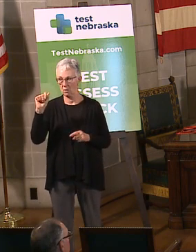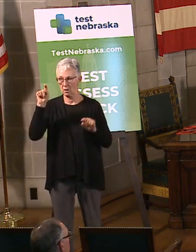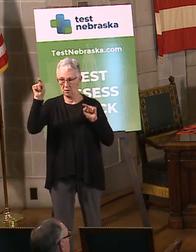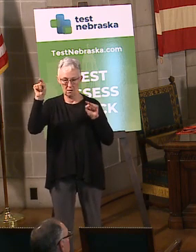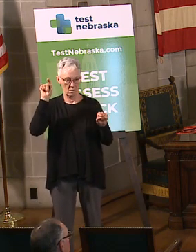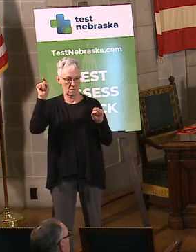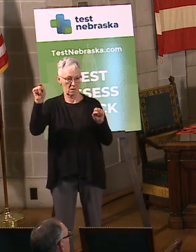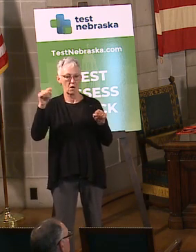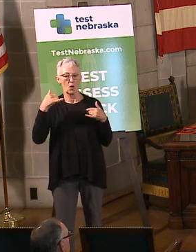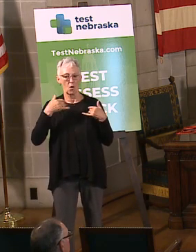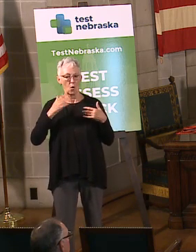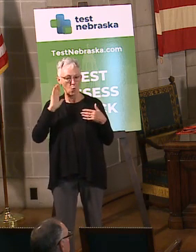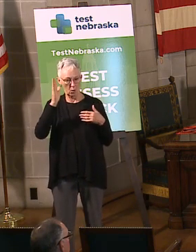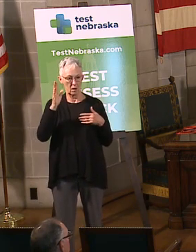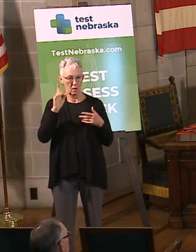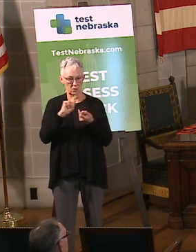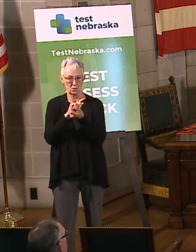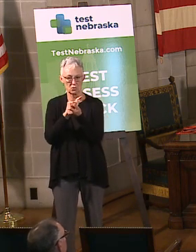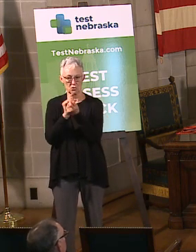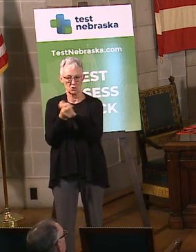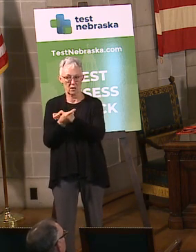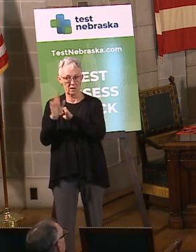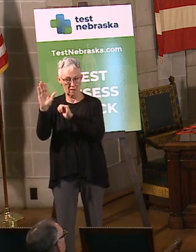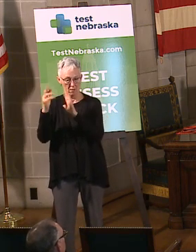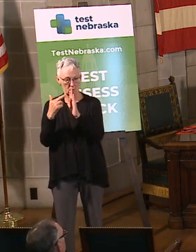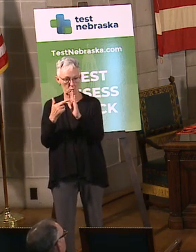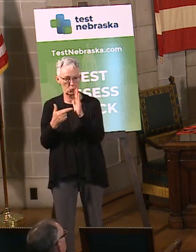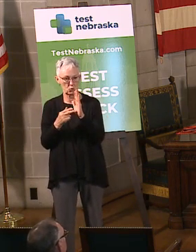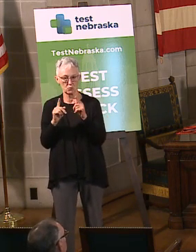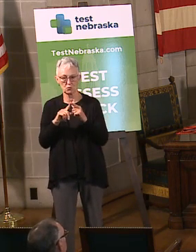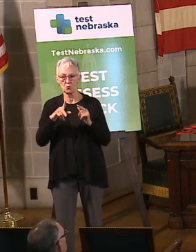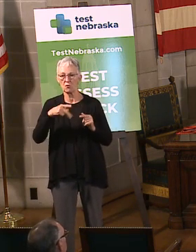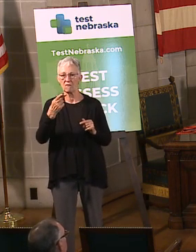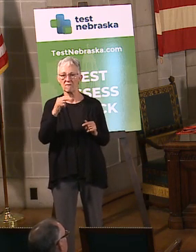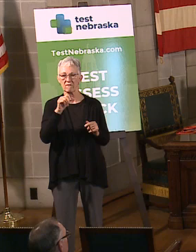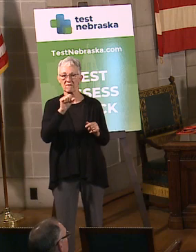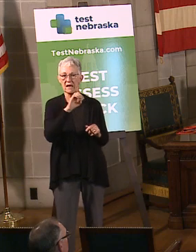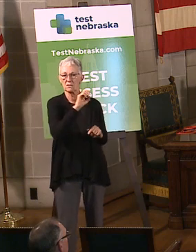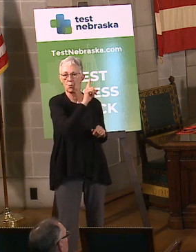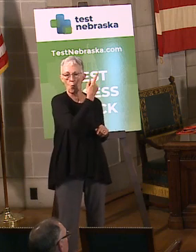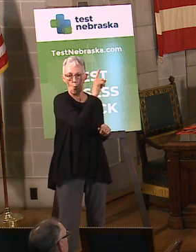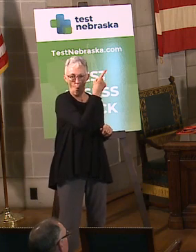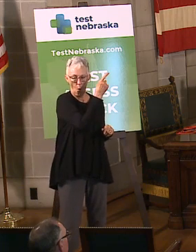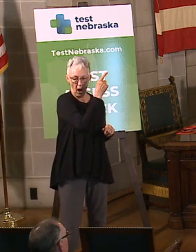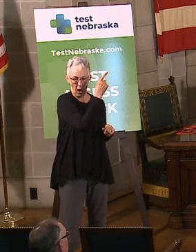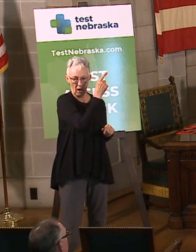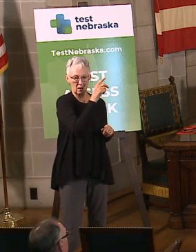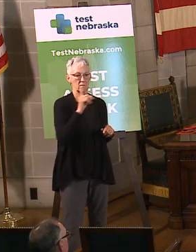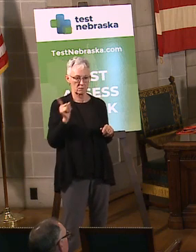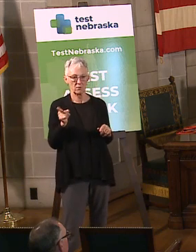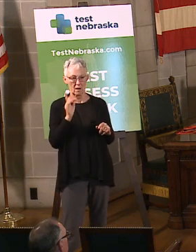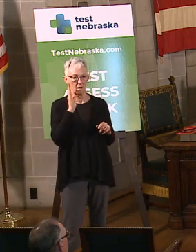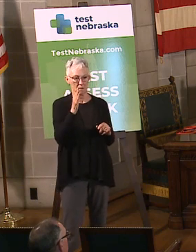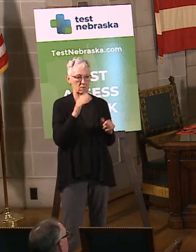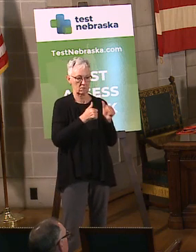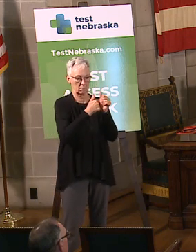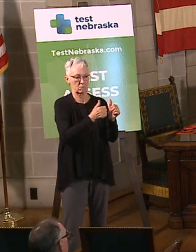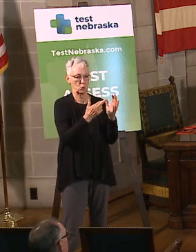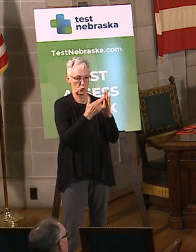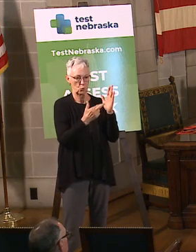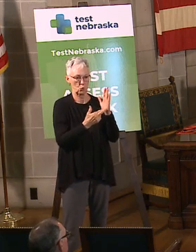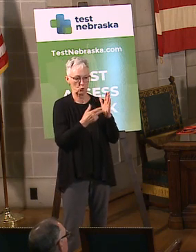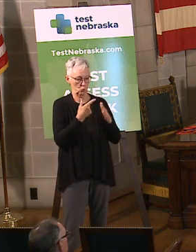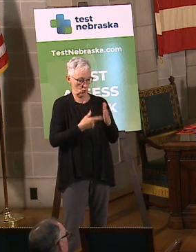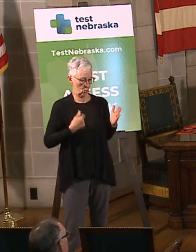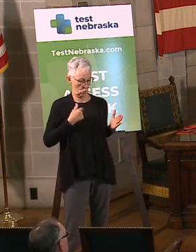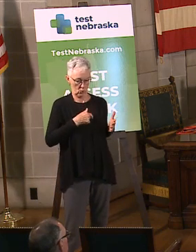phase 1 where everybody else was in May. So they will have restrictions loosened in line with what we're already